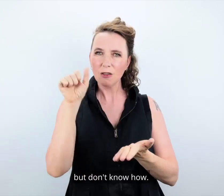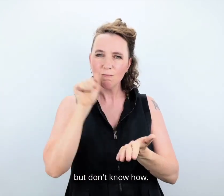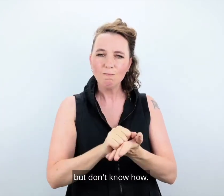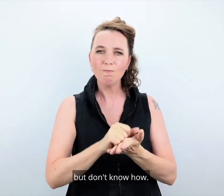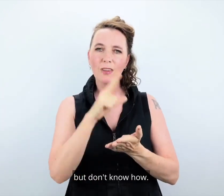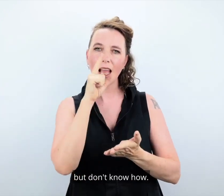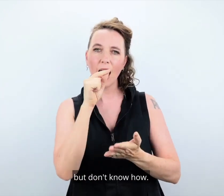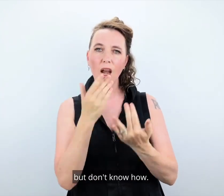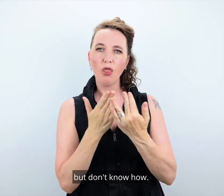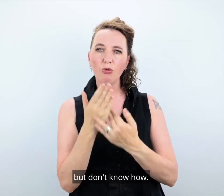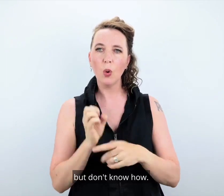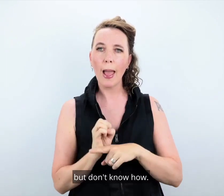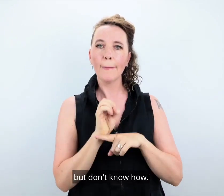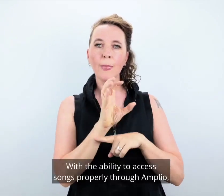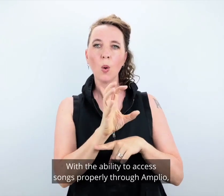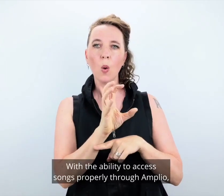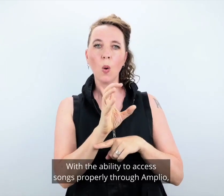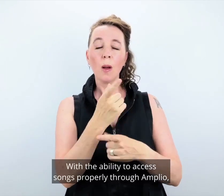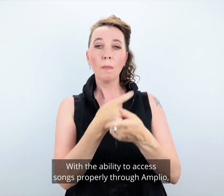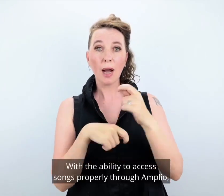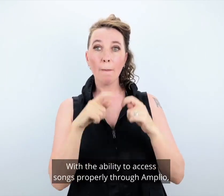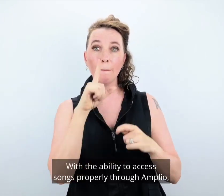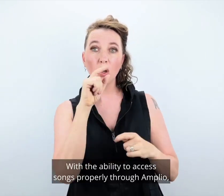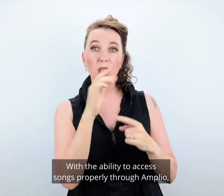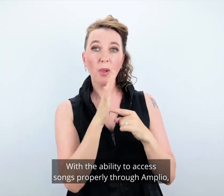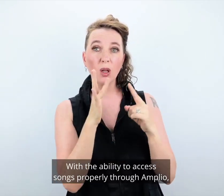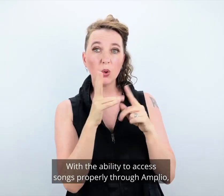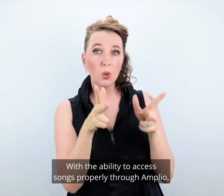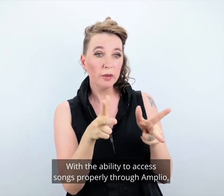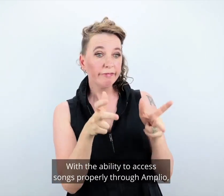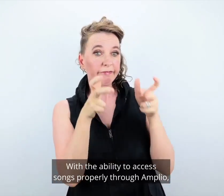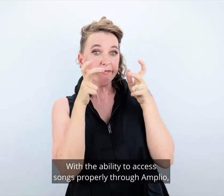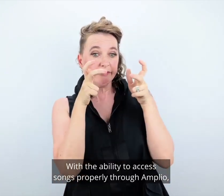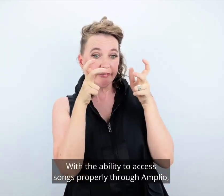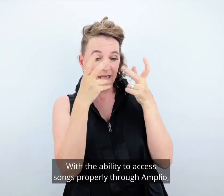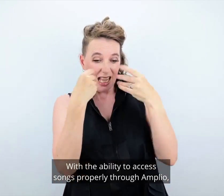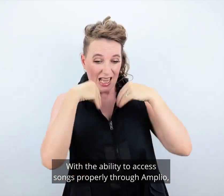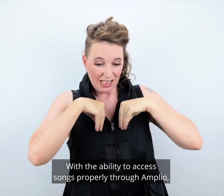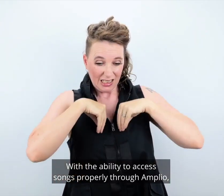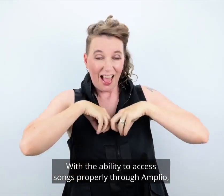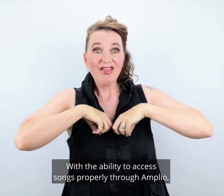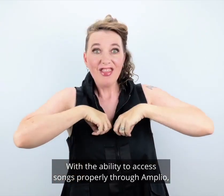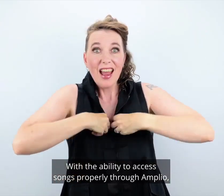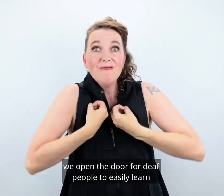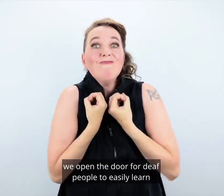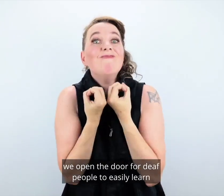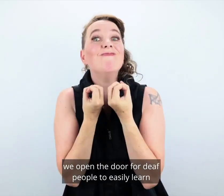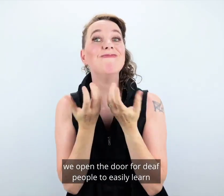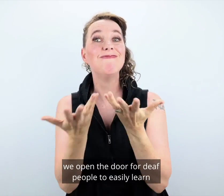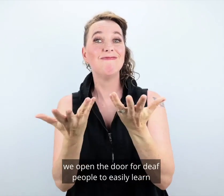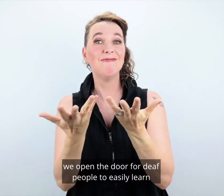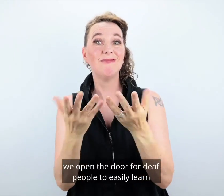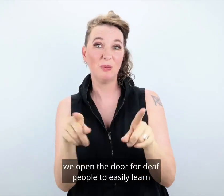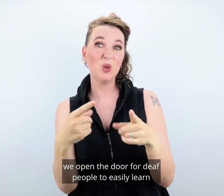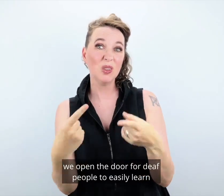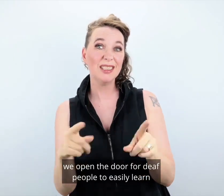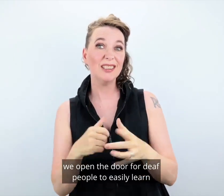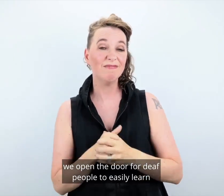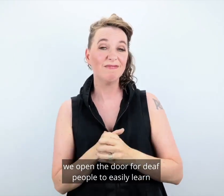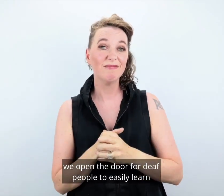don't know how. With the ability to access songs properly through Amplio we open the door for deaf people to